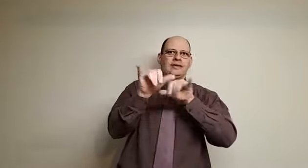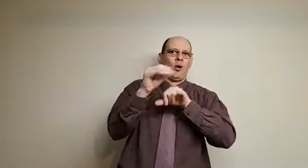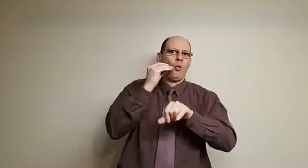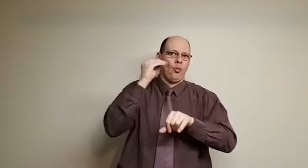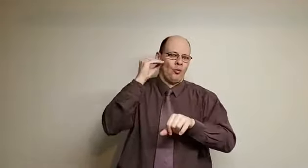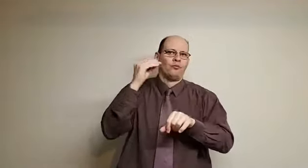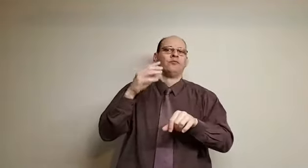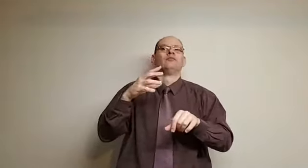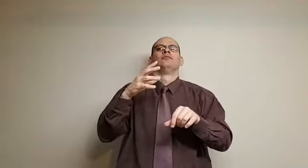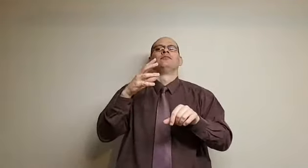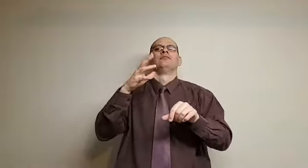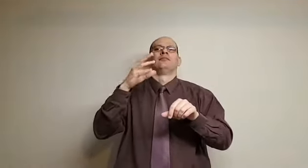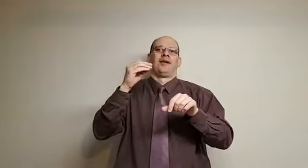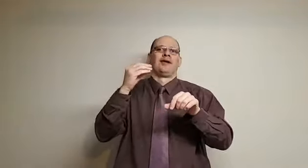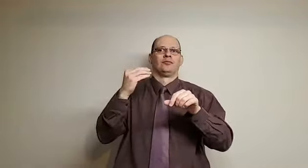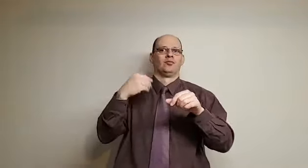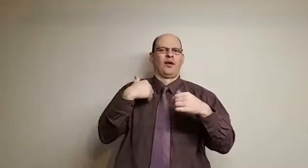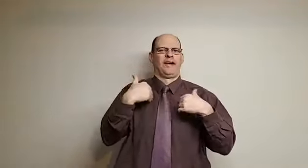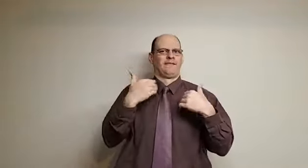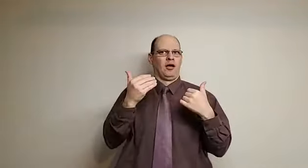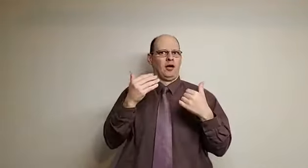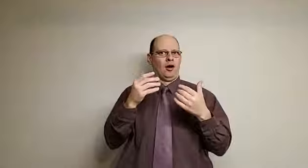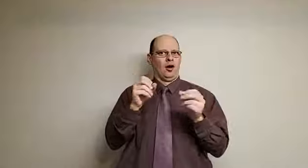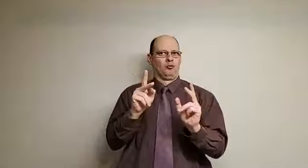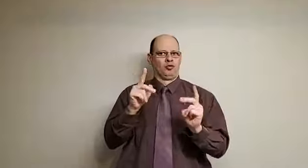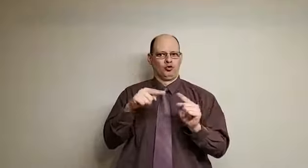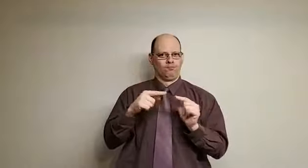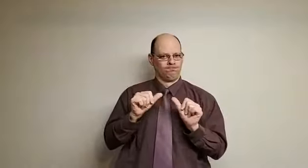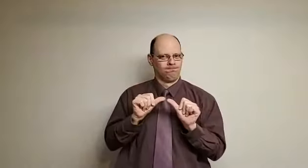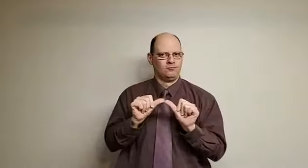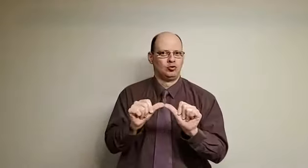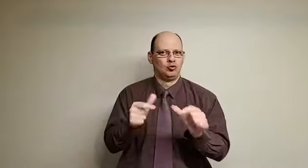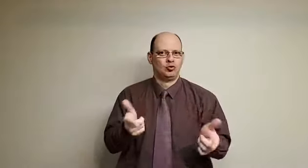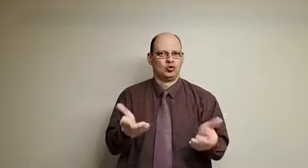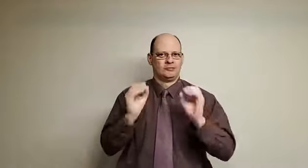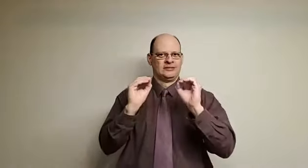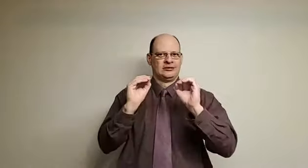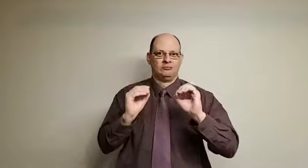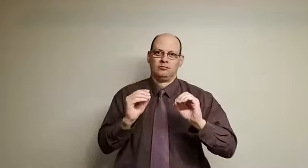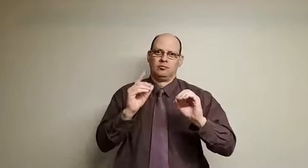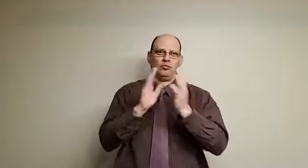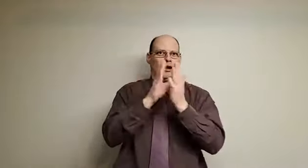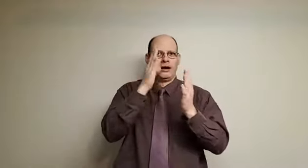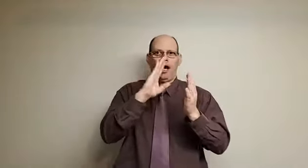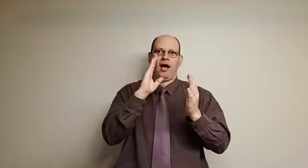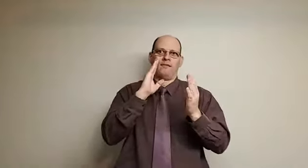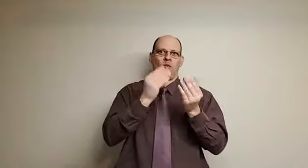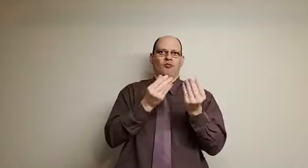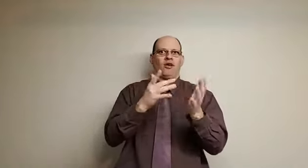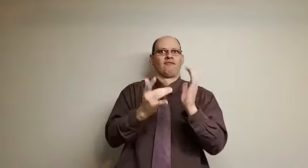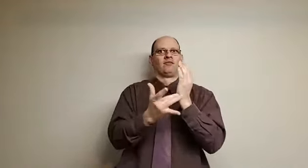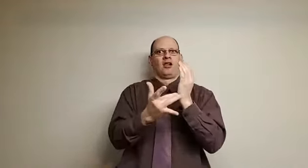and we're not able to go meet in our local assembly like we've always done so I'm teaching here in my basement